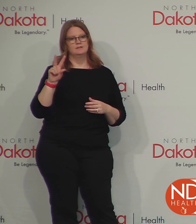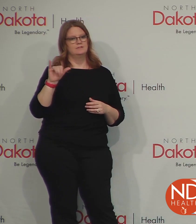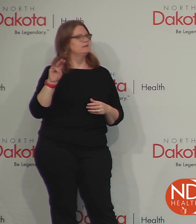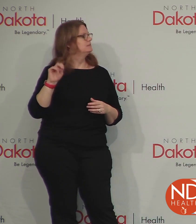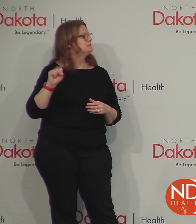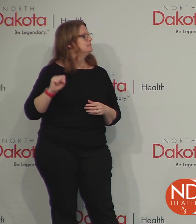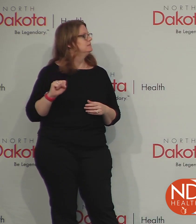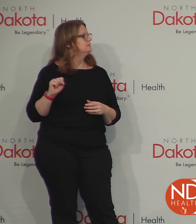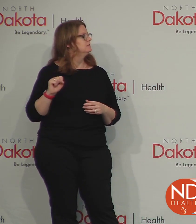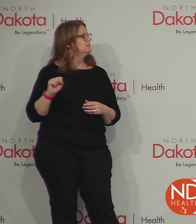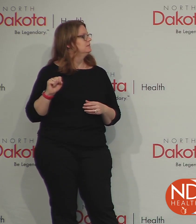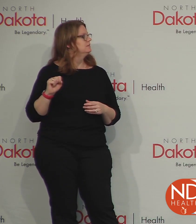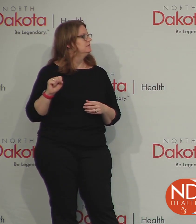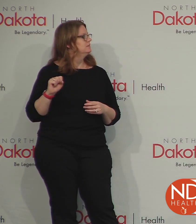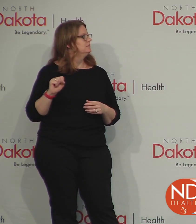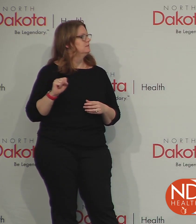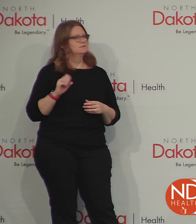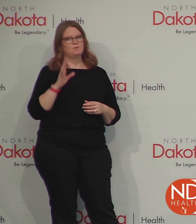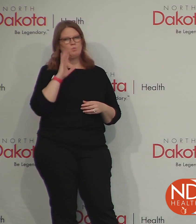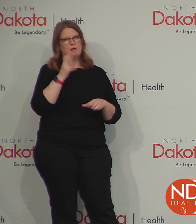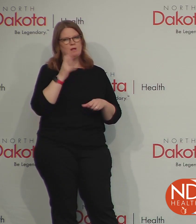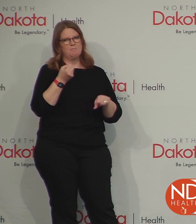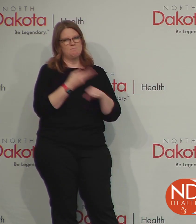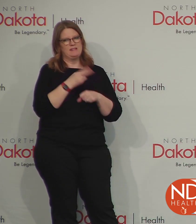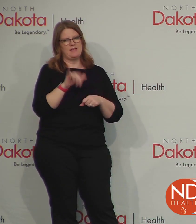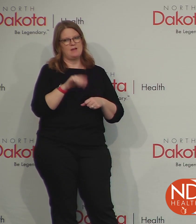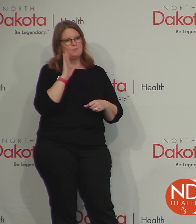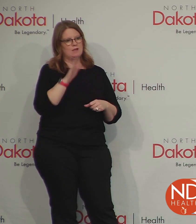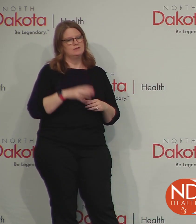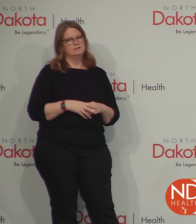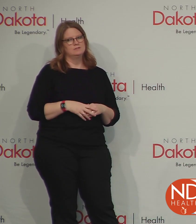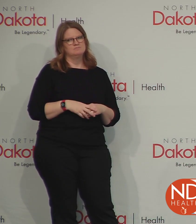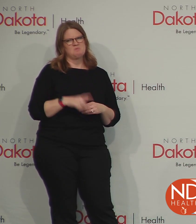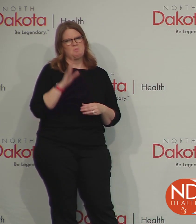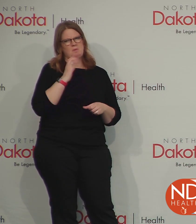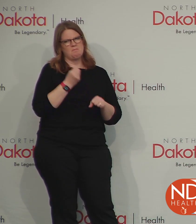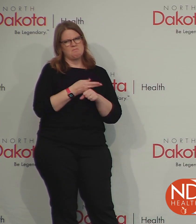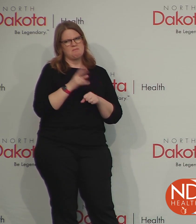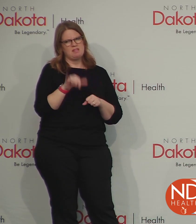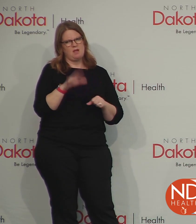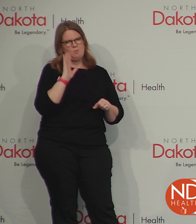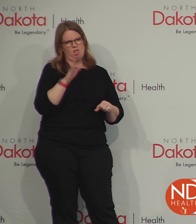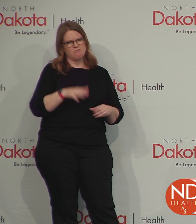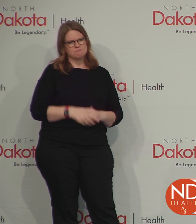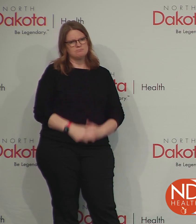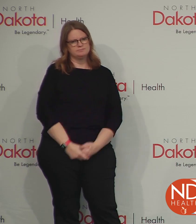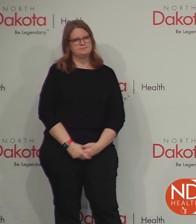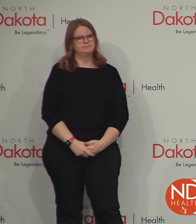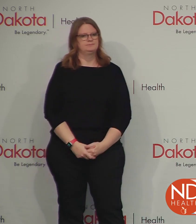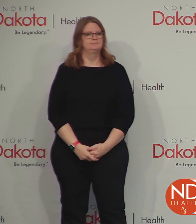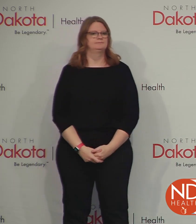that. What? We'll beat that. Oh, we're going to beat that. So, yeah.